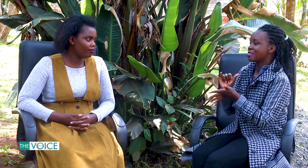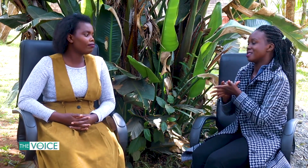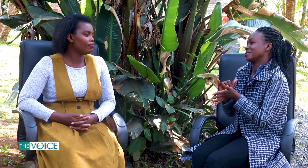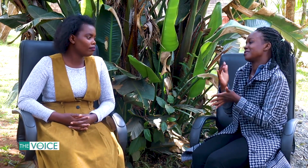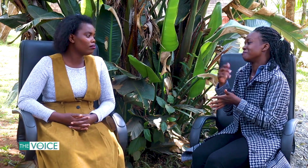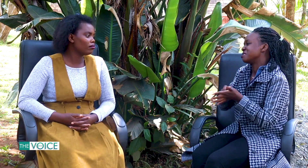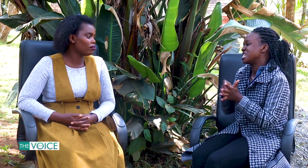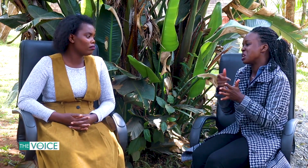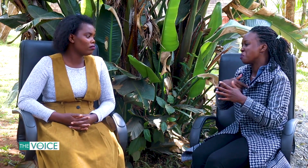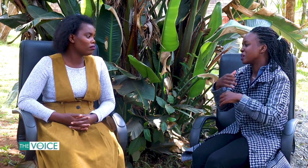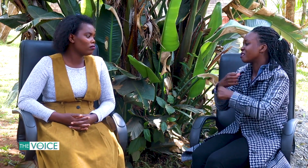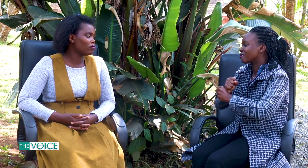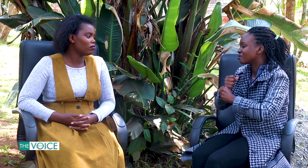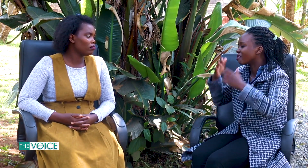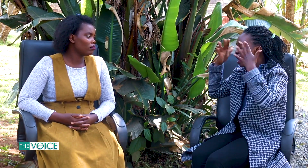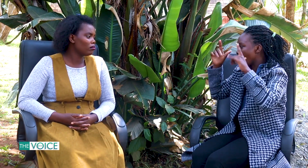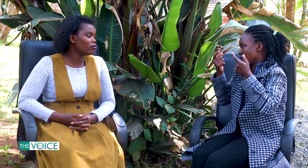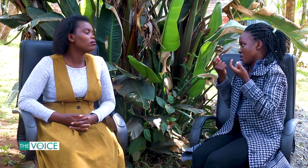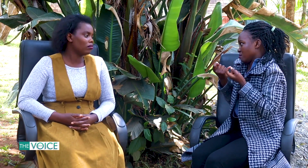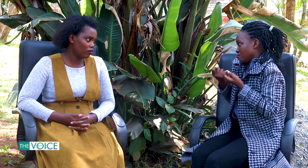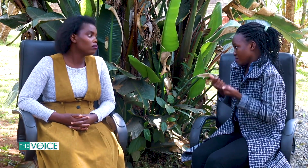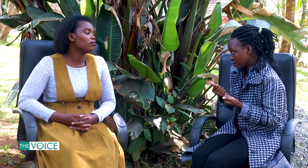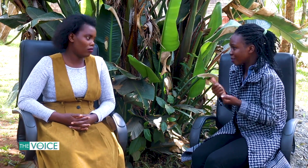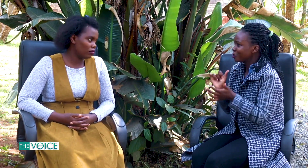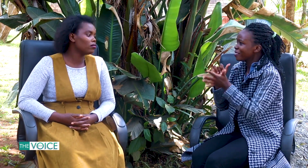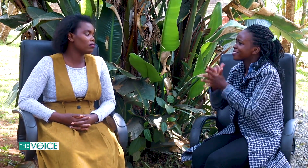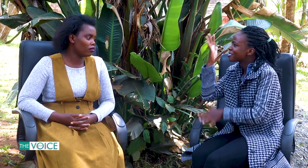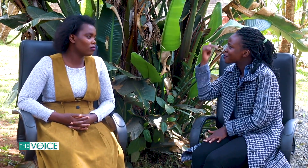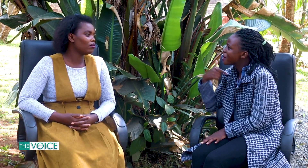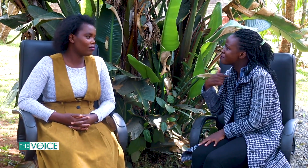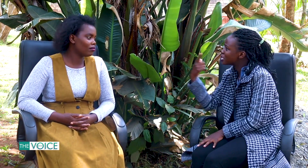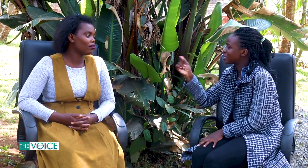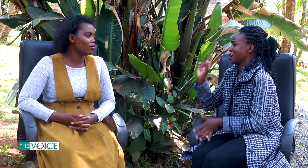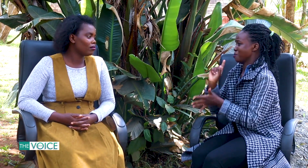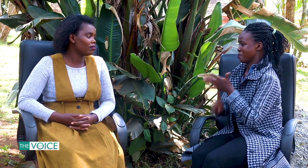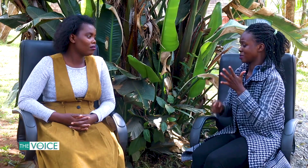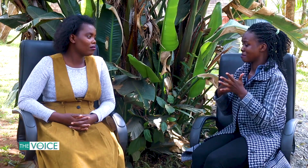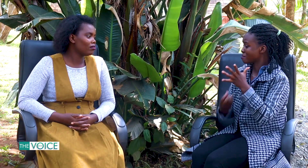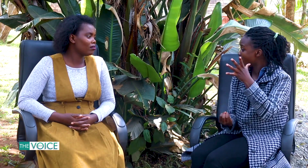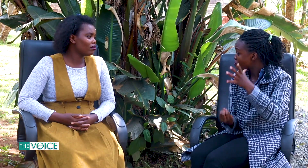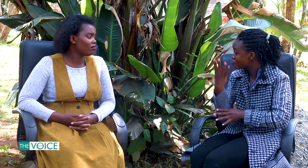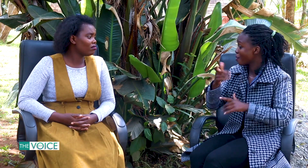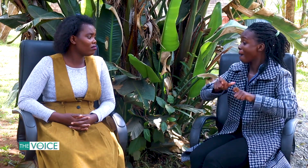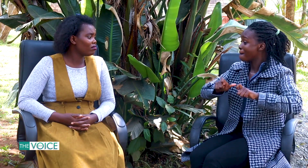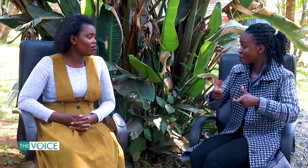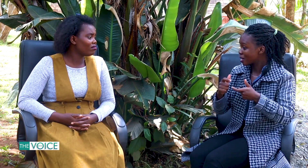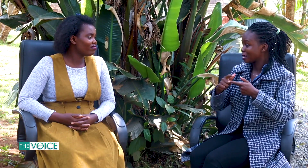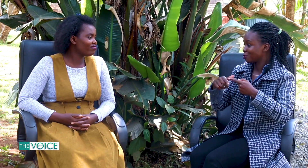we do in our advocacy journey, we were trying to speak and teach people and make sure they're knowledgeable. But people were so